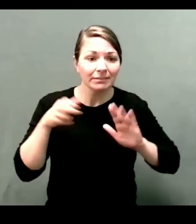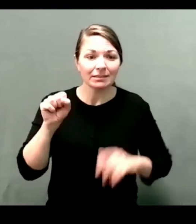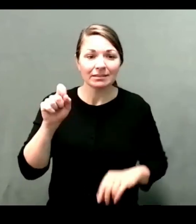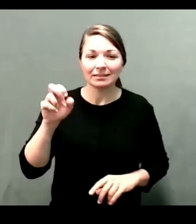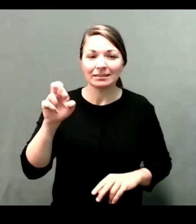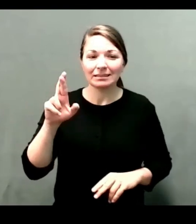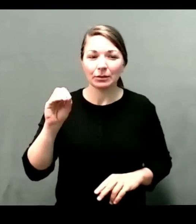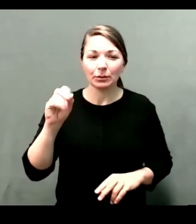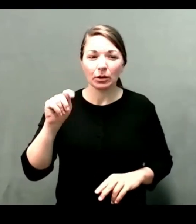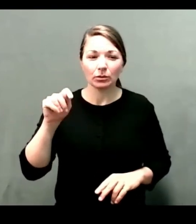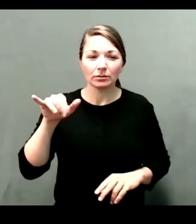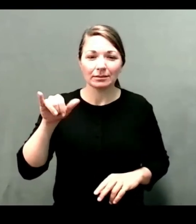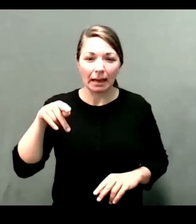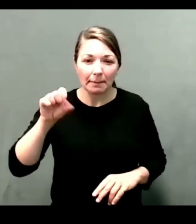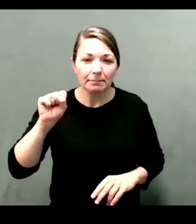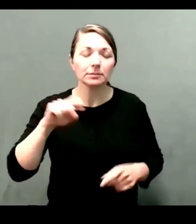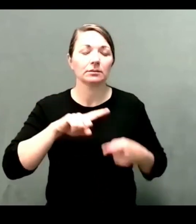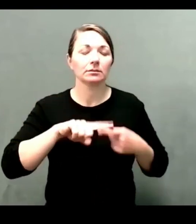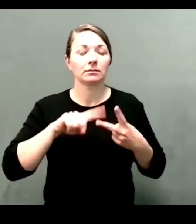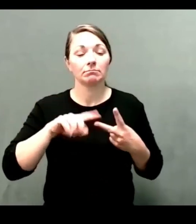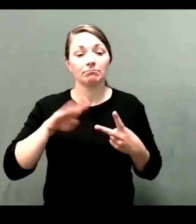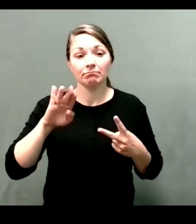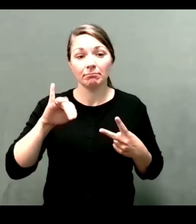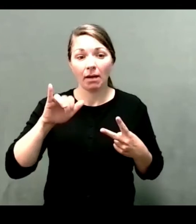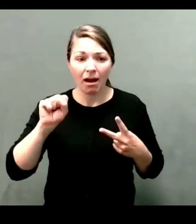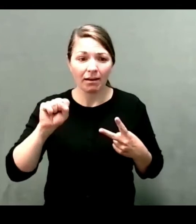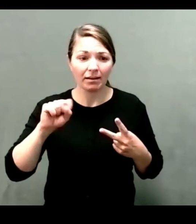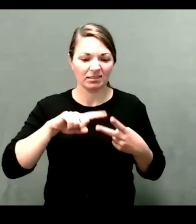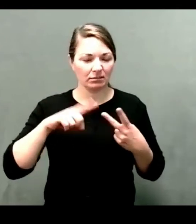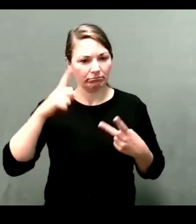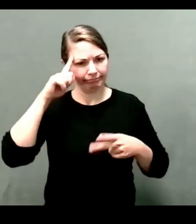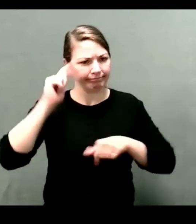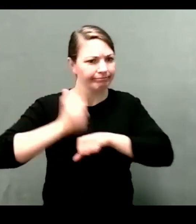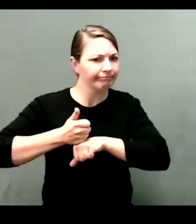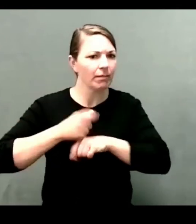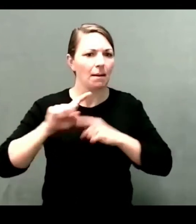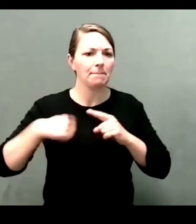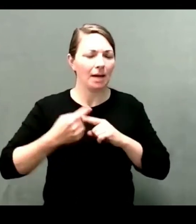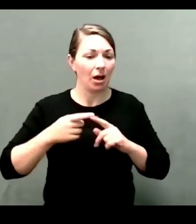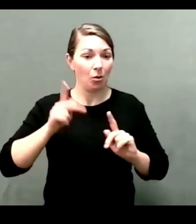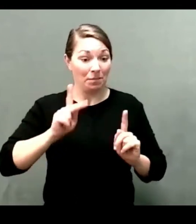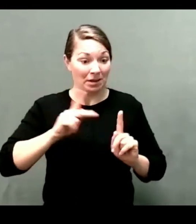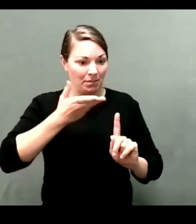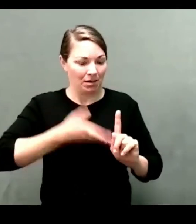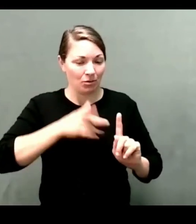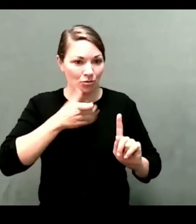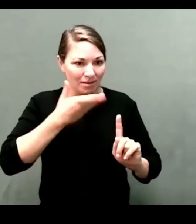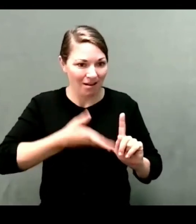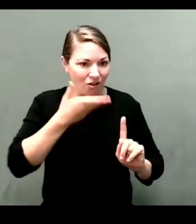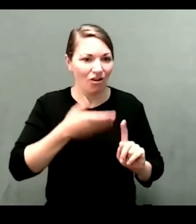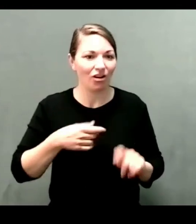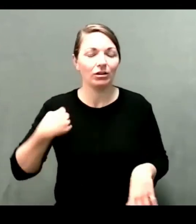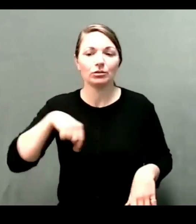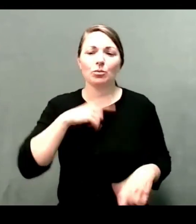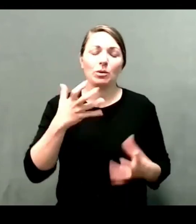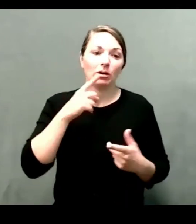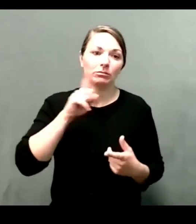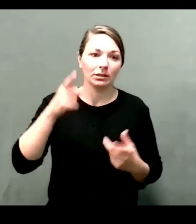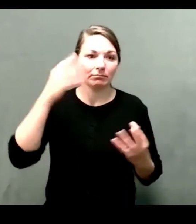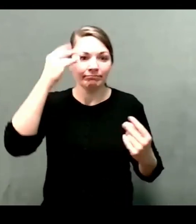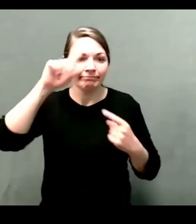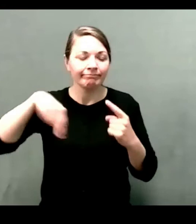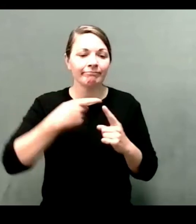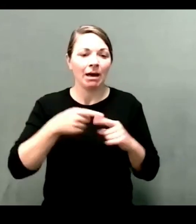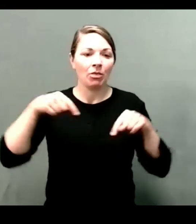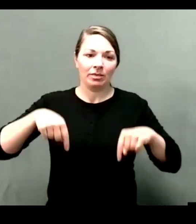to think about folks in a way that might feel hurtful or harmful, right? So we're asking you to be thoughtful as you're going through this, especially if you are,